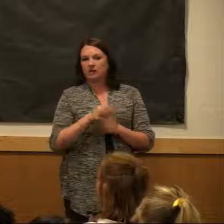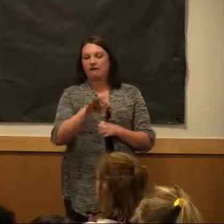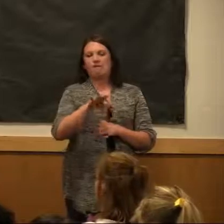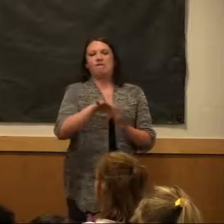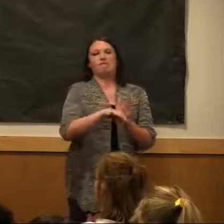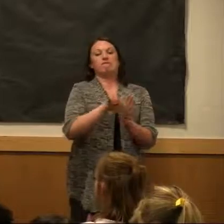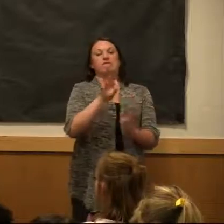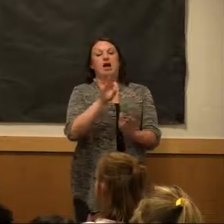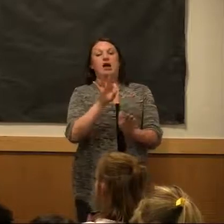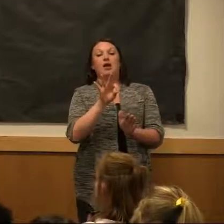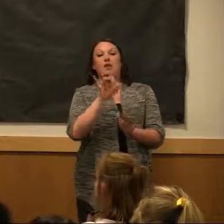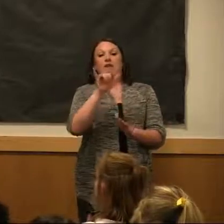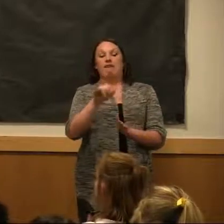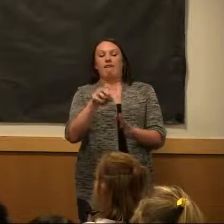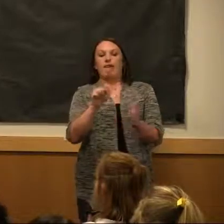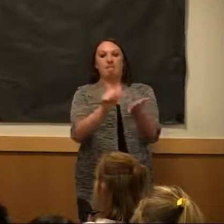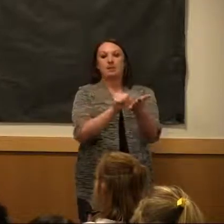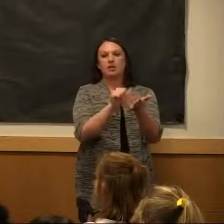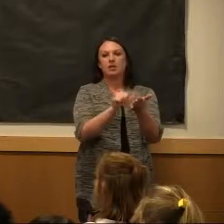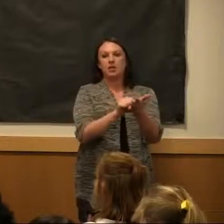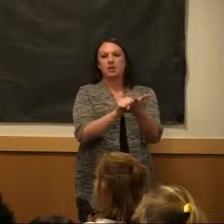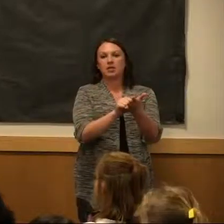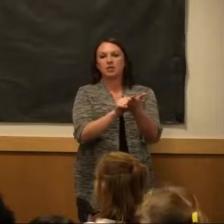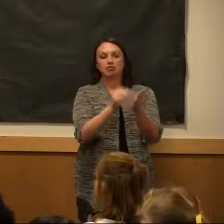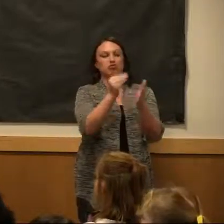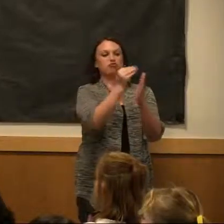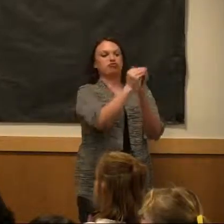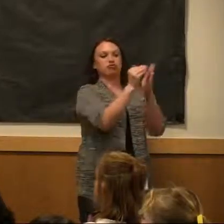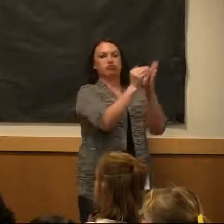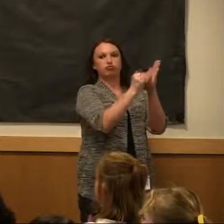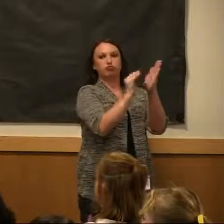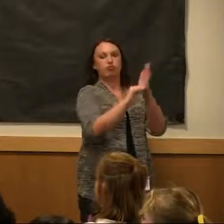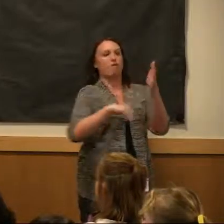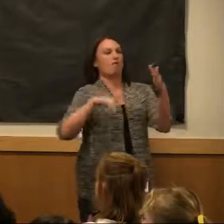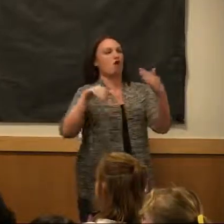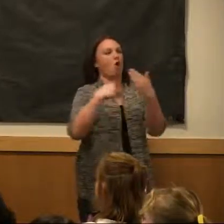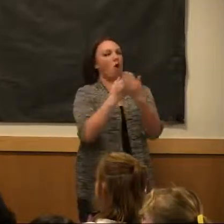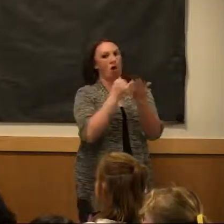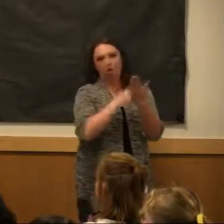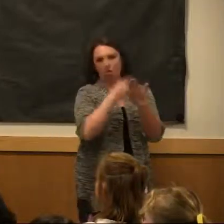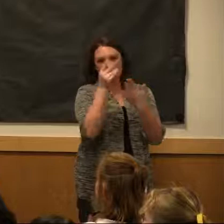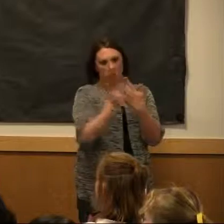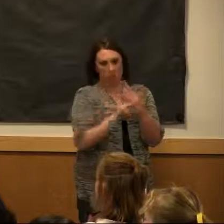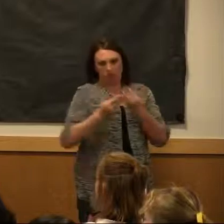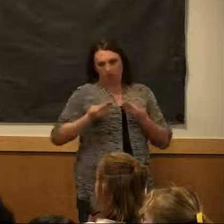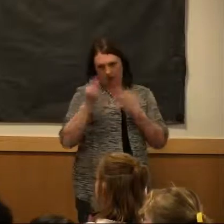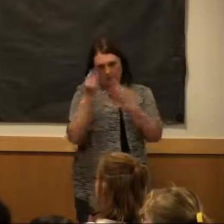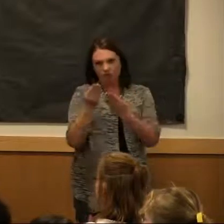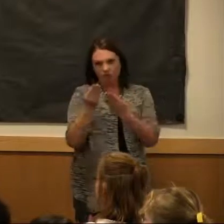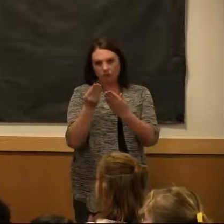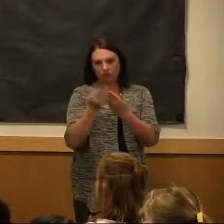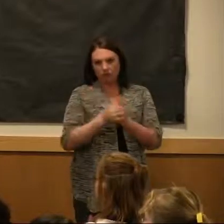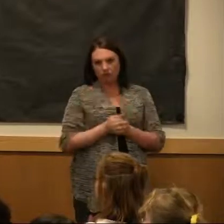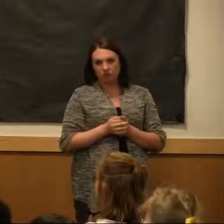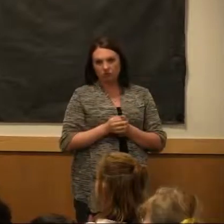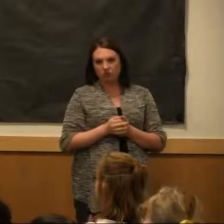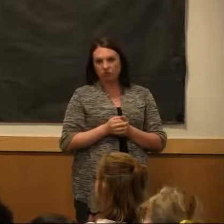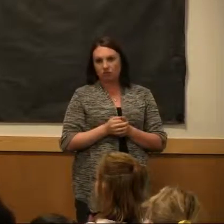find the intramural page, and they will usually give you a list of all the intramural programs that school